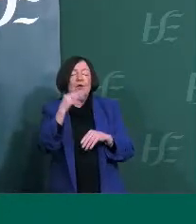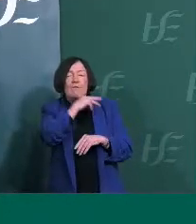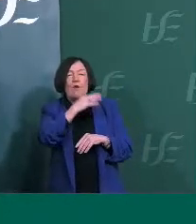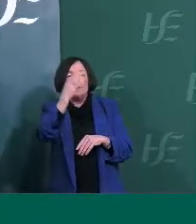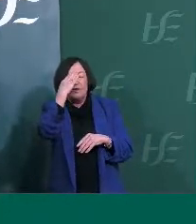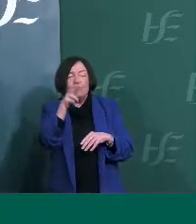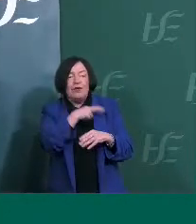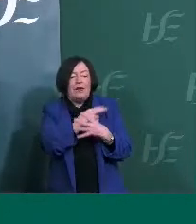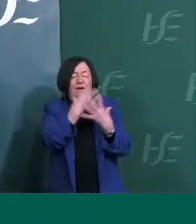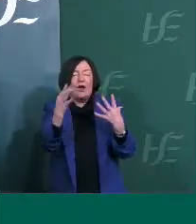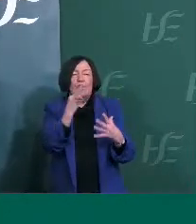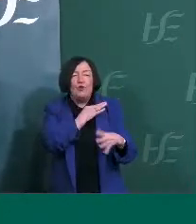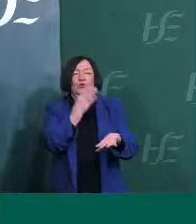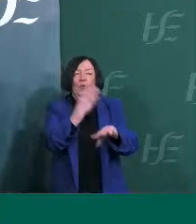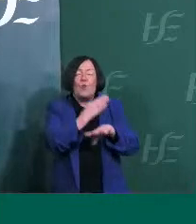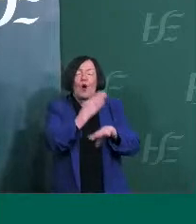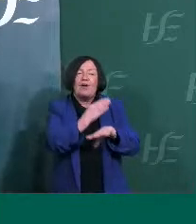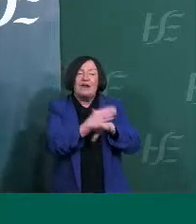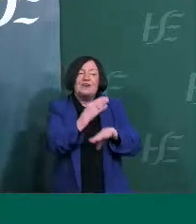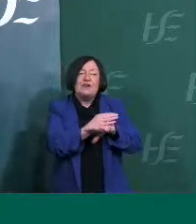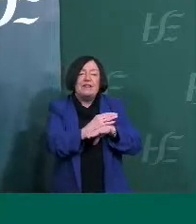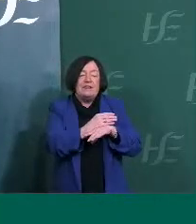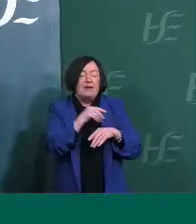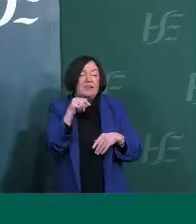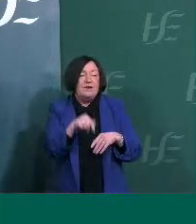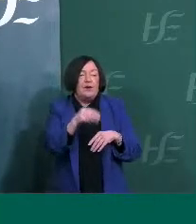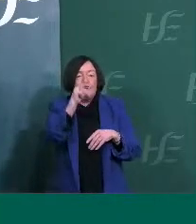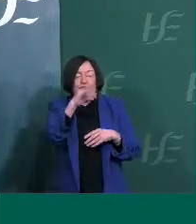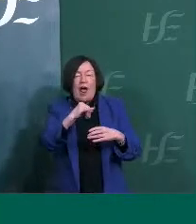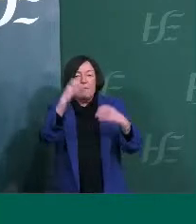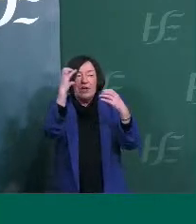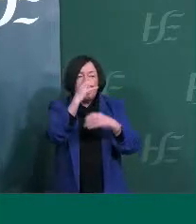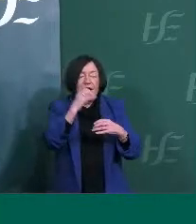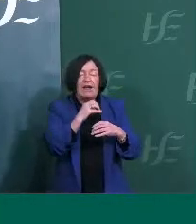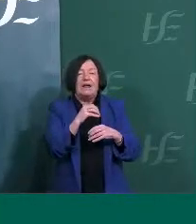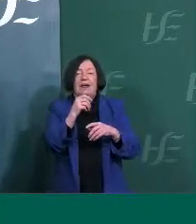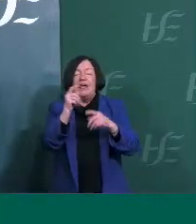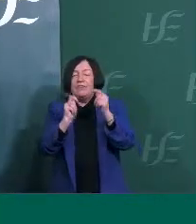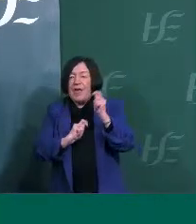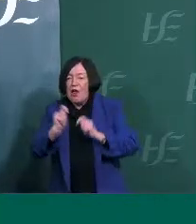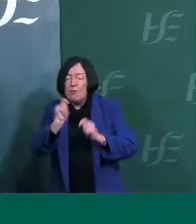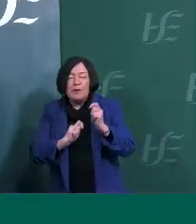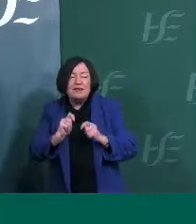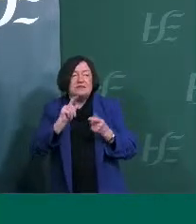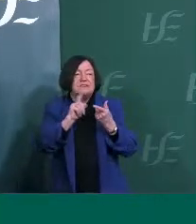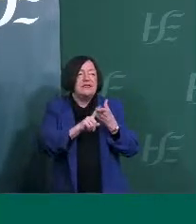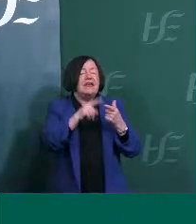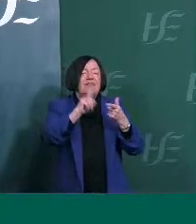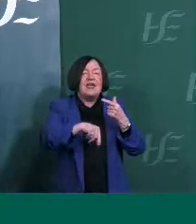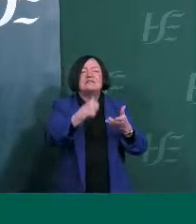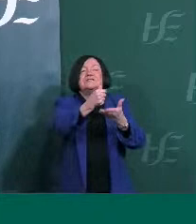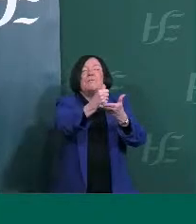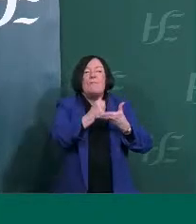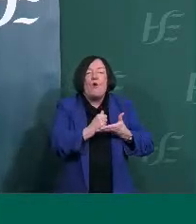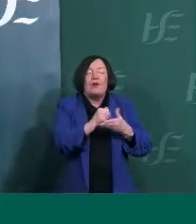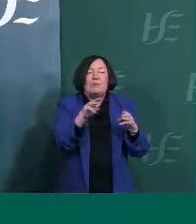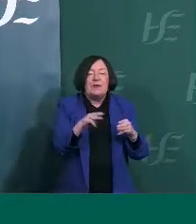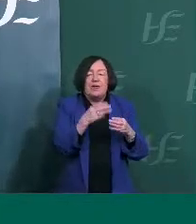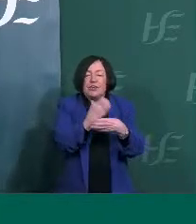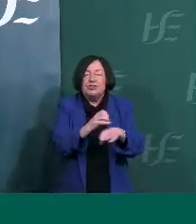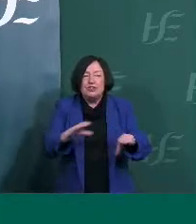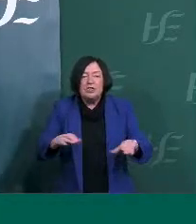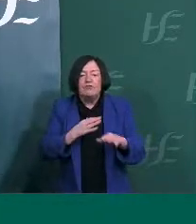lot of really good work going on in terms of this, the primary care-based therapies, and again, supporting people,